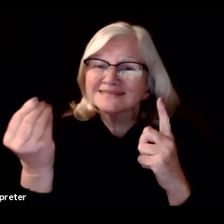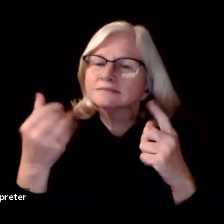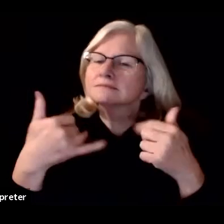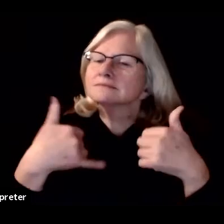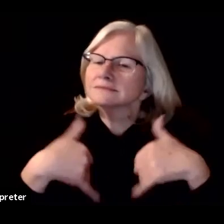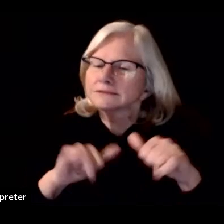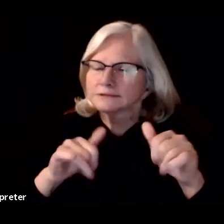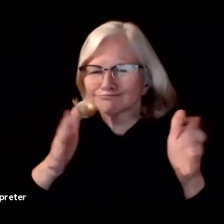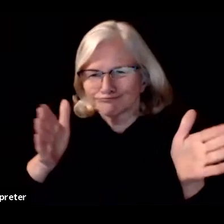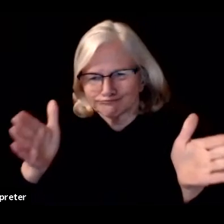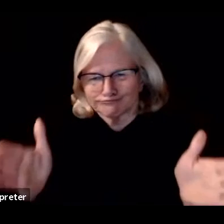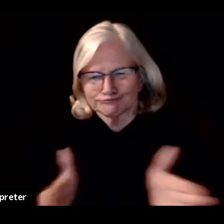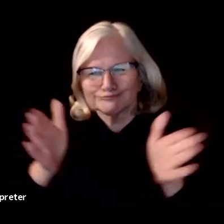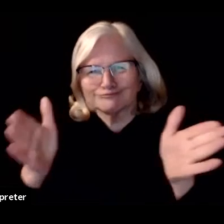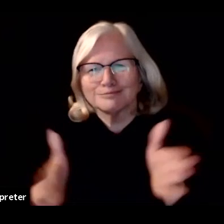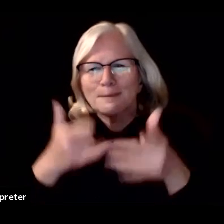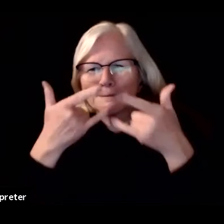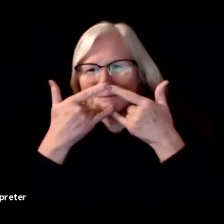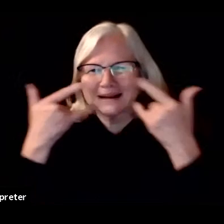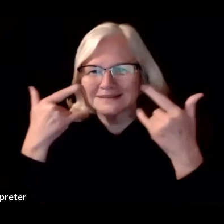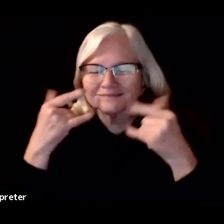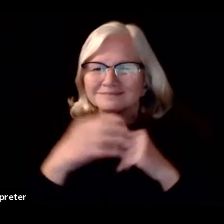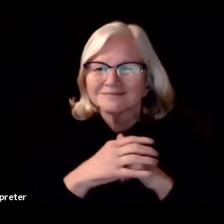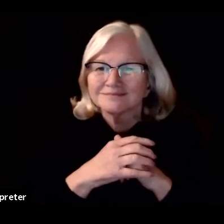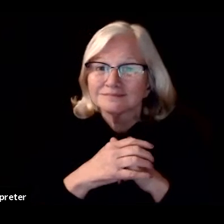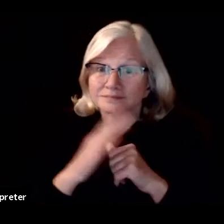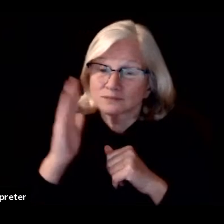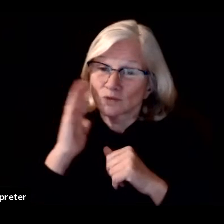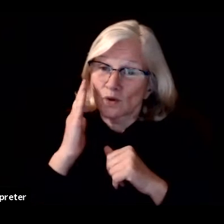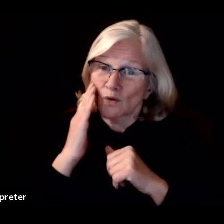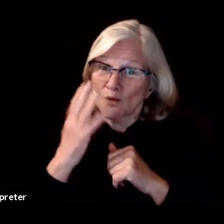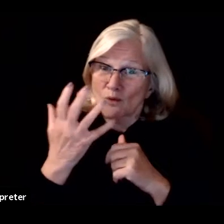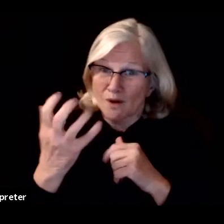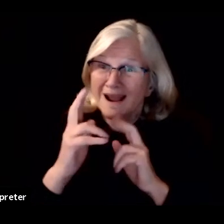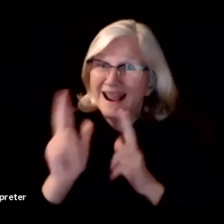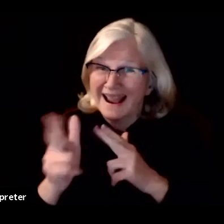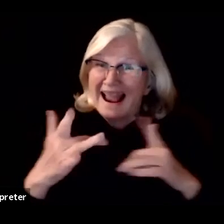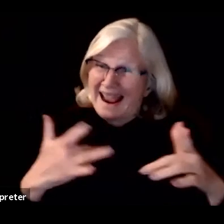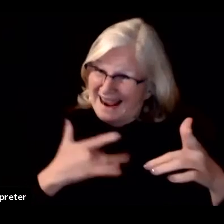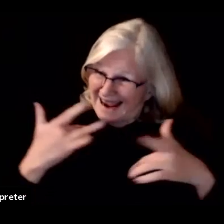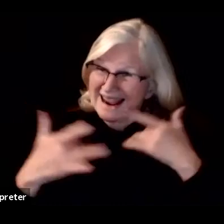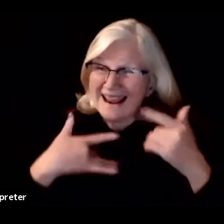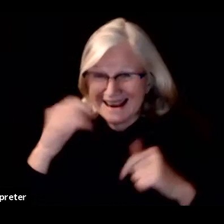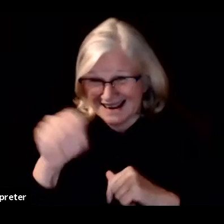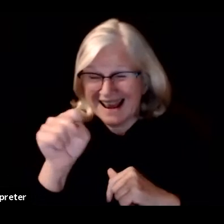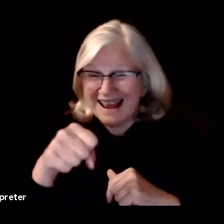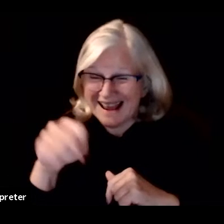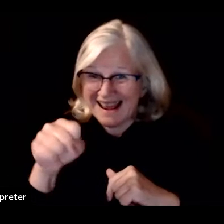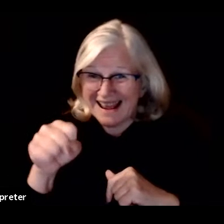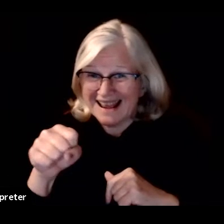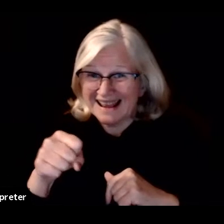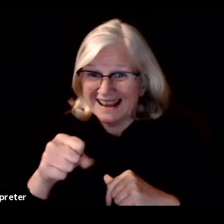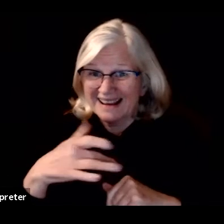home. And then I also wanted to comment on the large number of cases that we continue to see. And the commissioner went